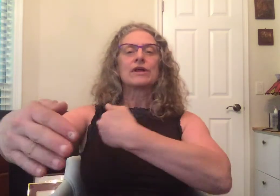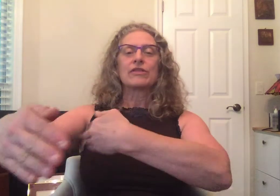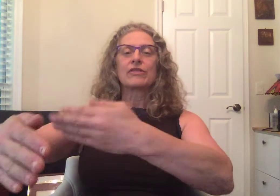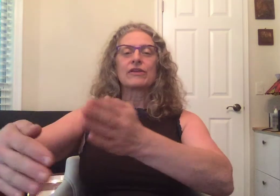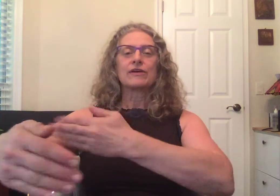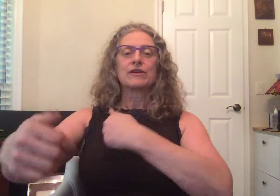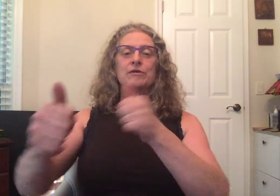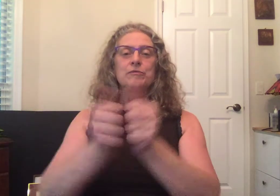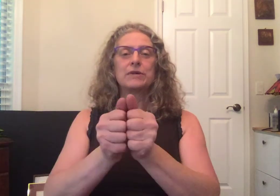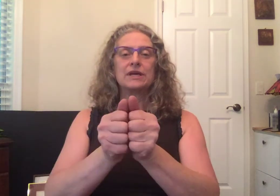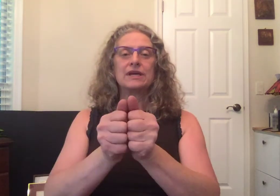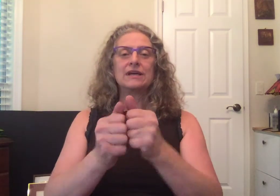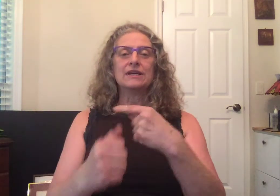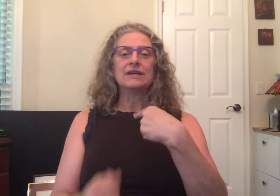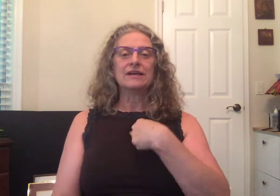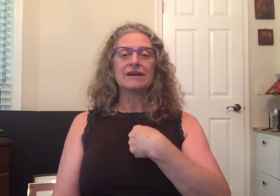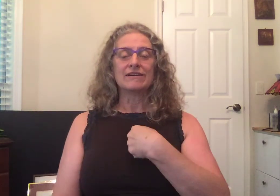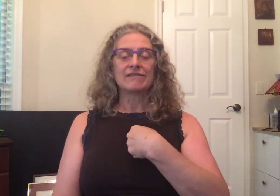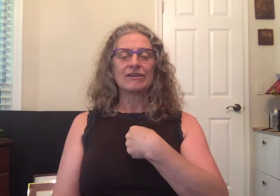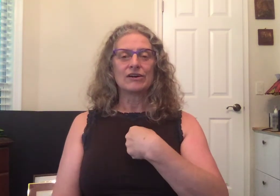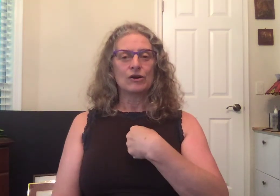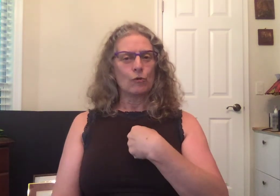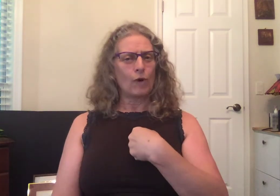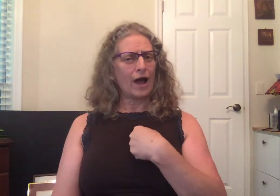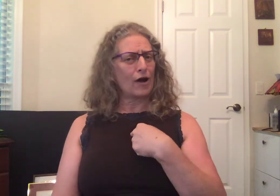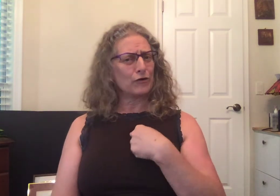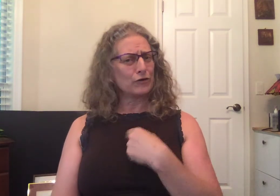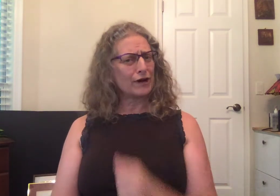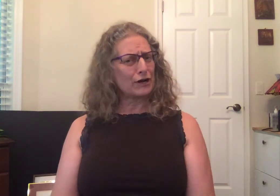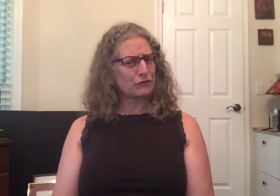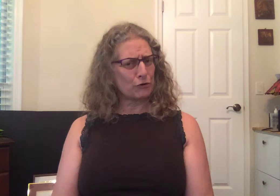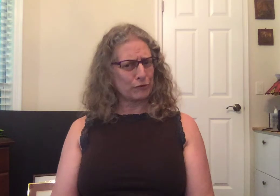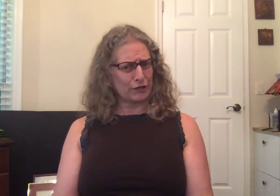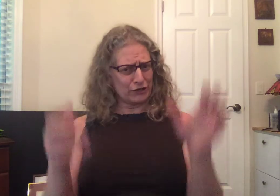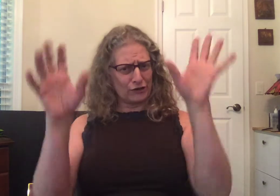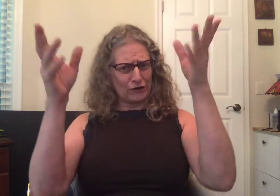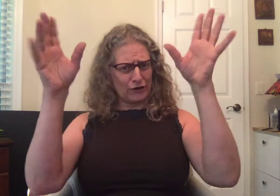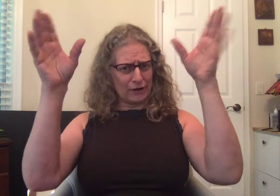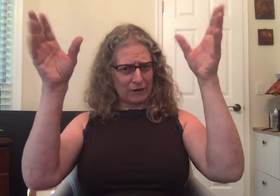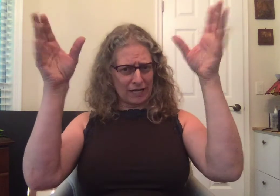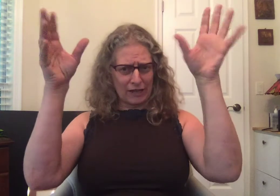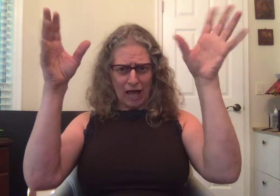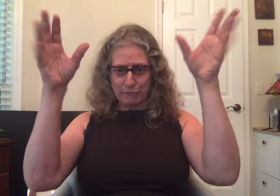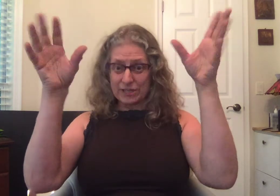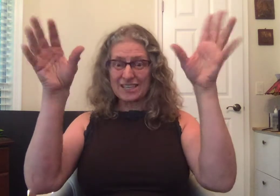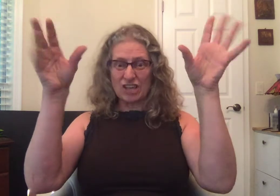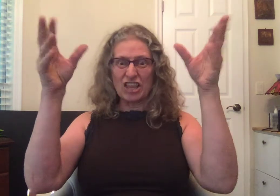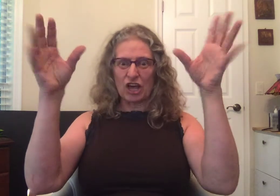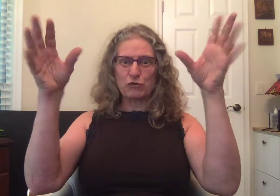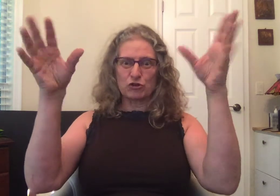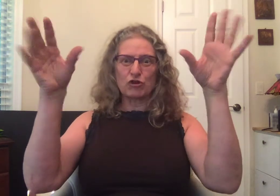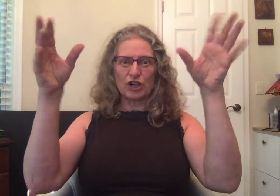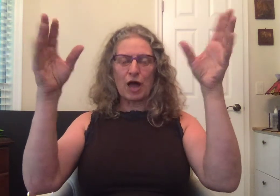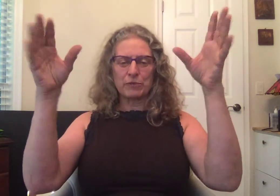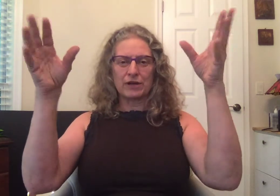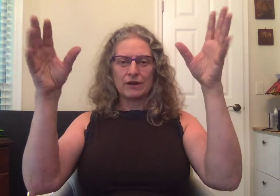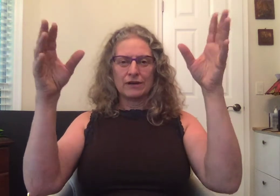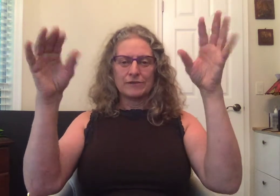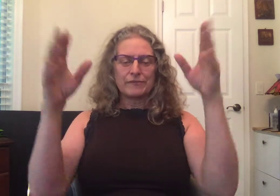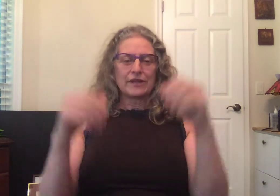with me? Wow, you guys are really good. I'm going to clap. This is sign language for clapping.